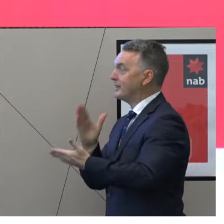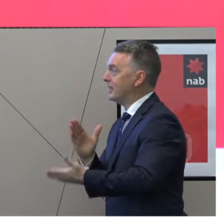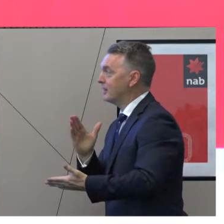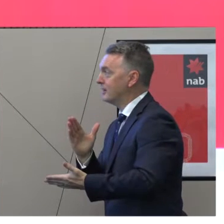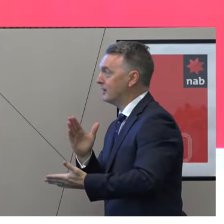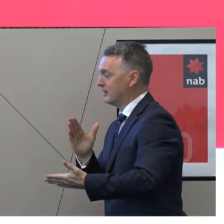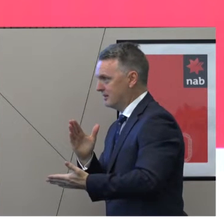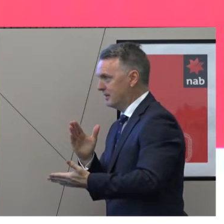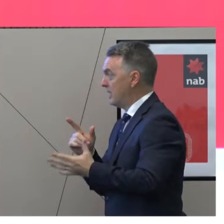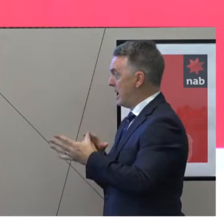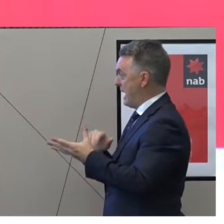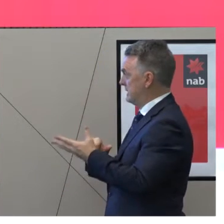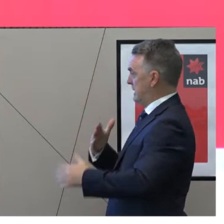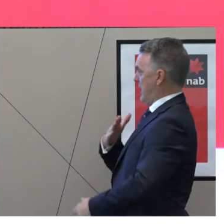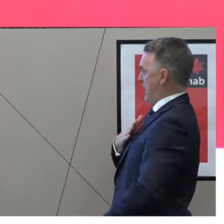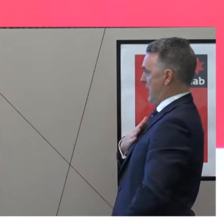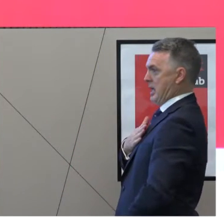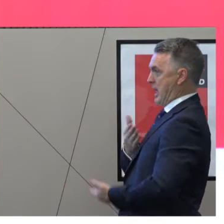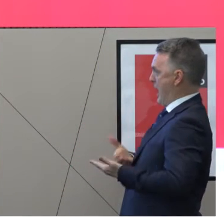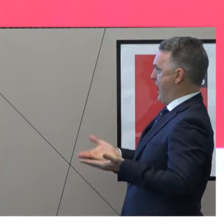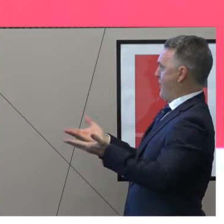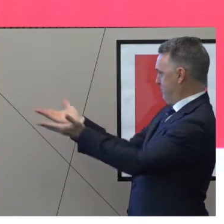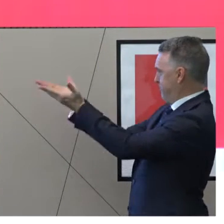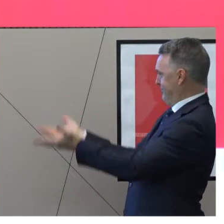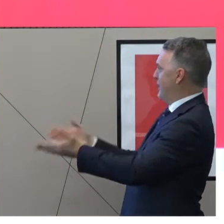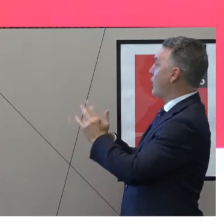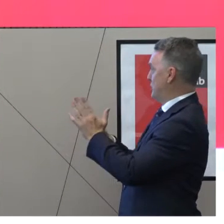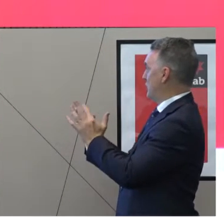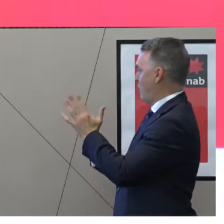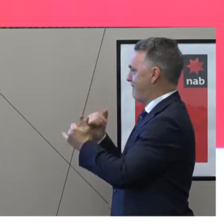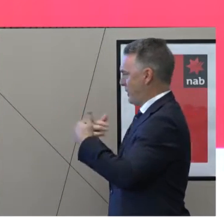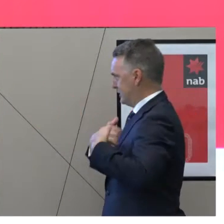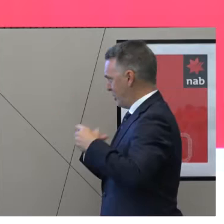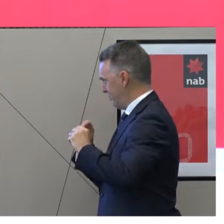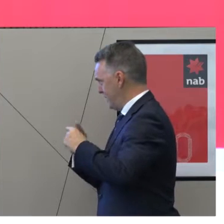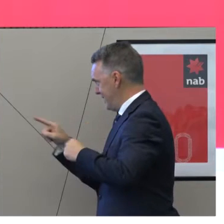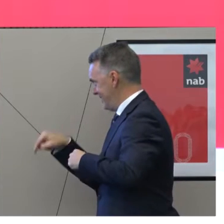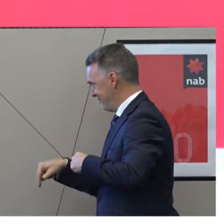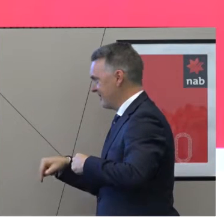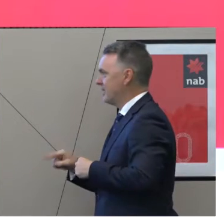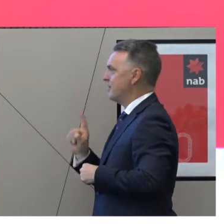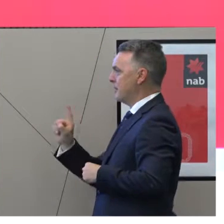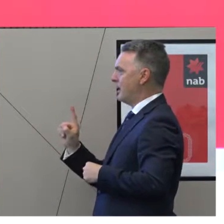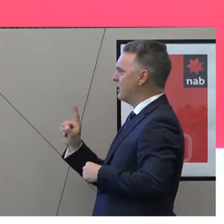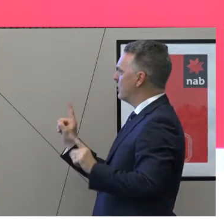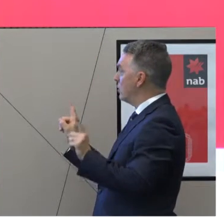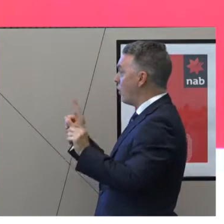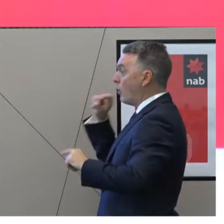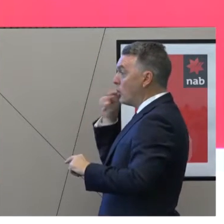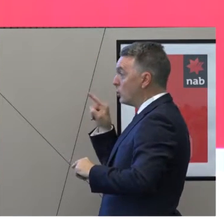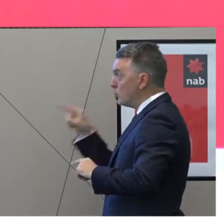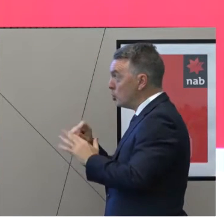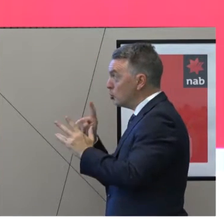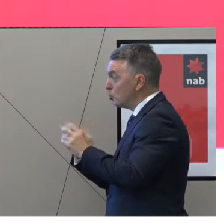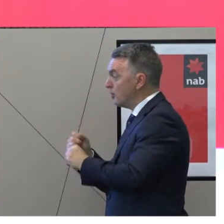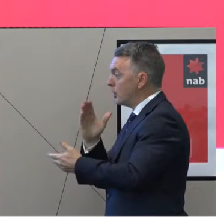As our commissioner, and we're very excited to have you, what will you be doing to ensure that all